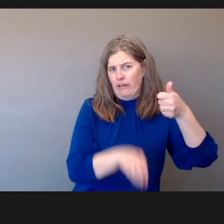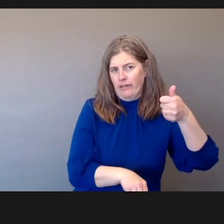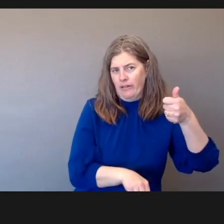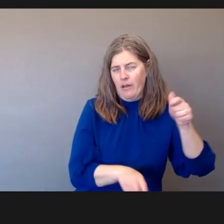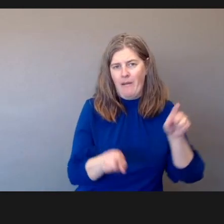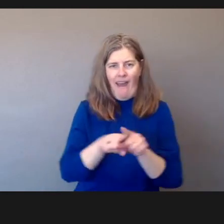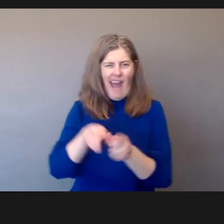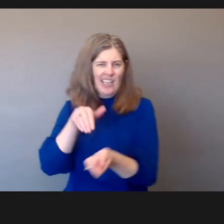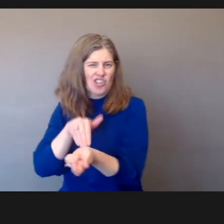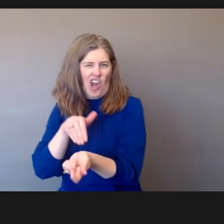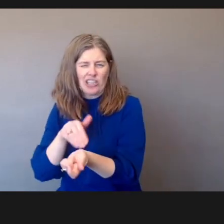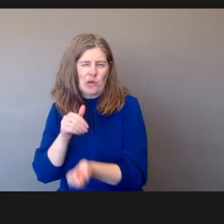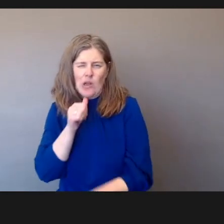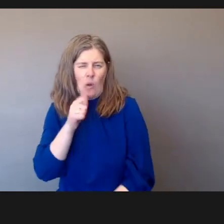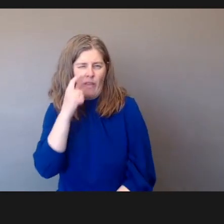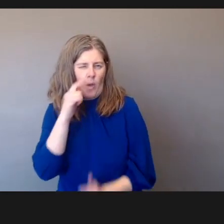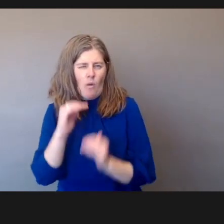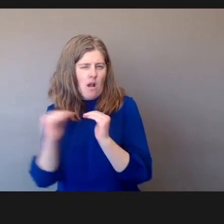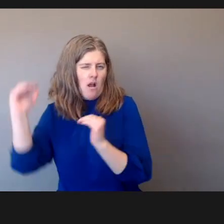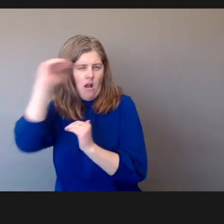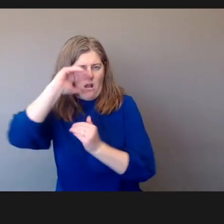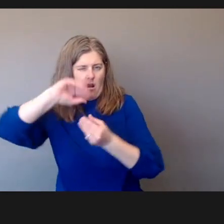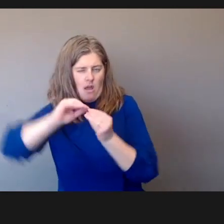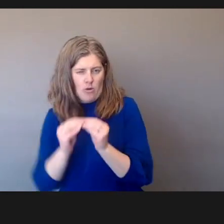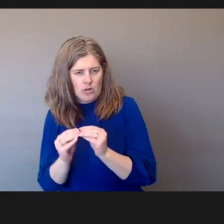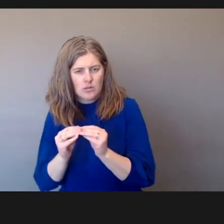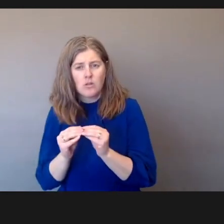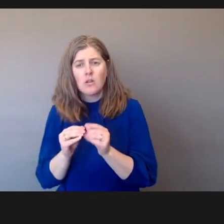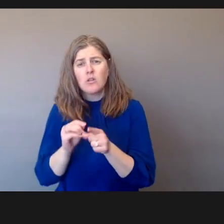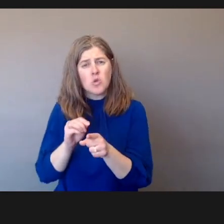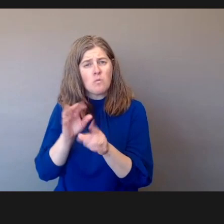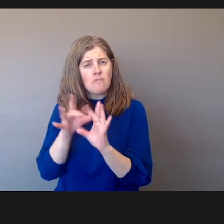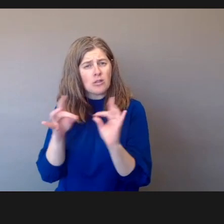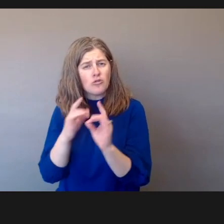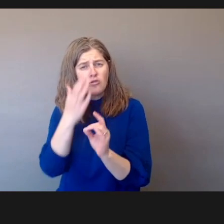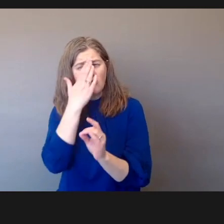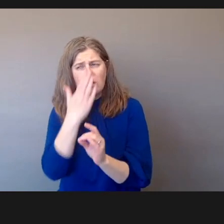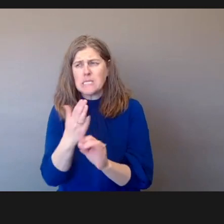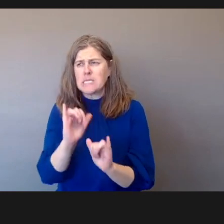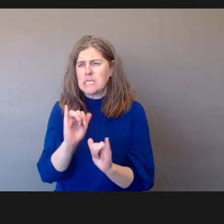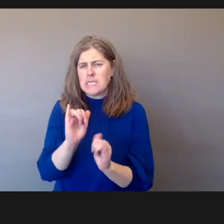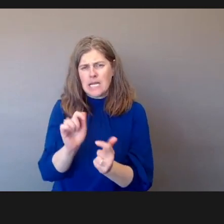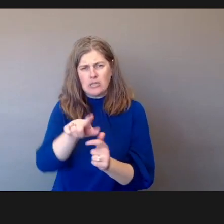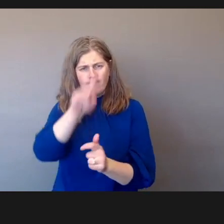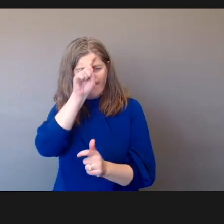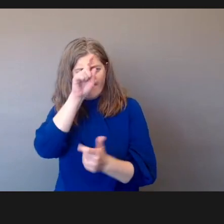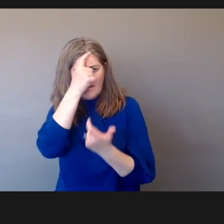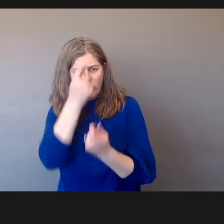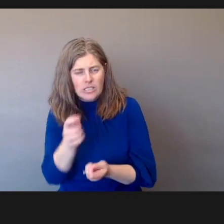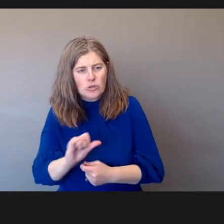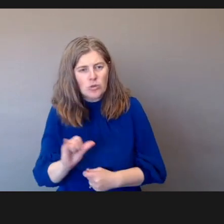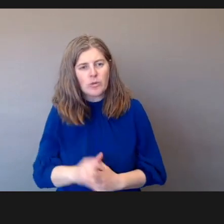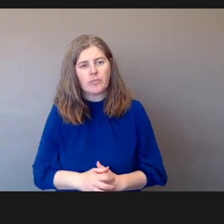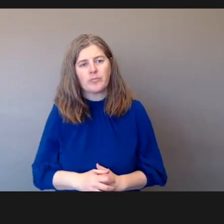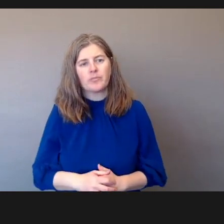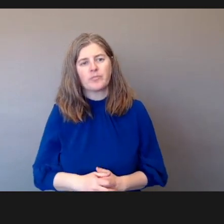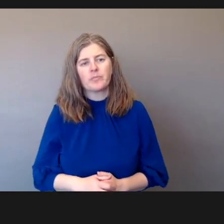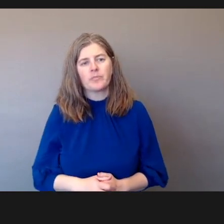don't think we're overestimating. And then you raised another really important wrinkle on this whole thing, and that is the fact